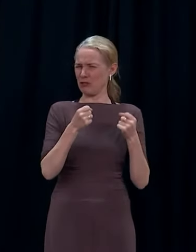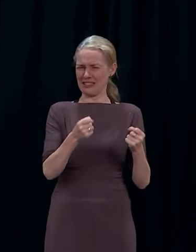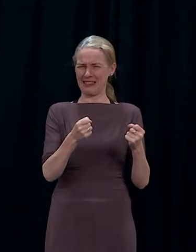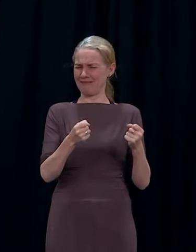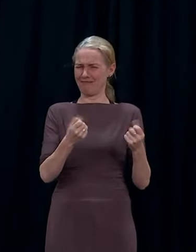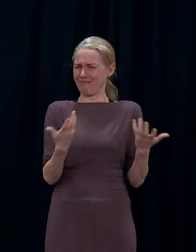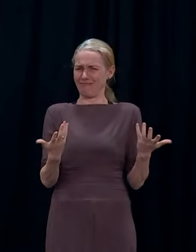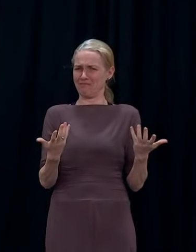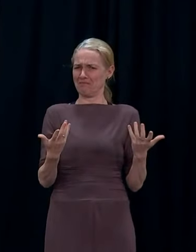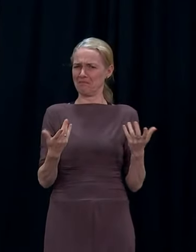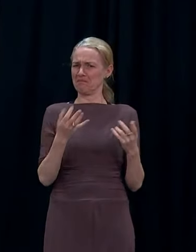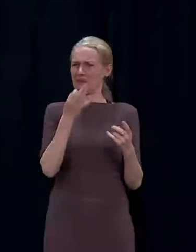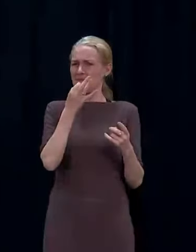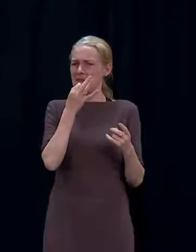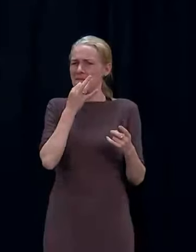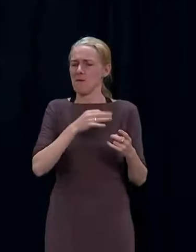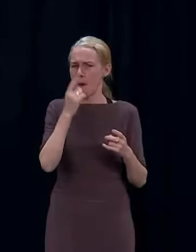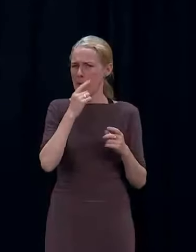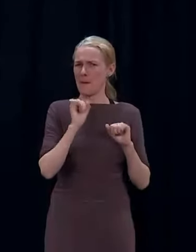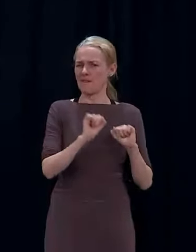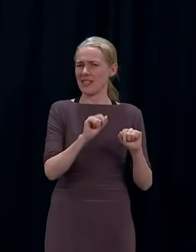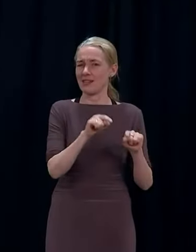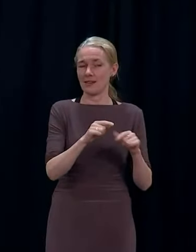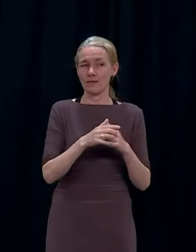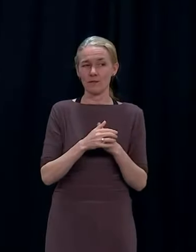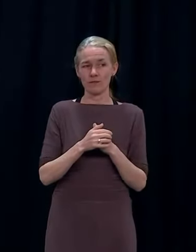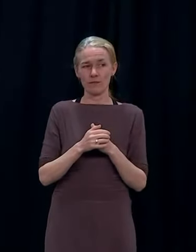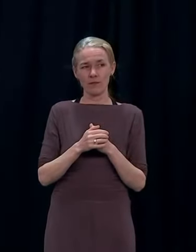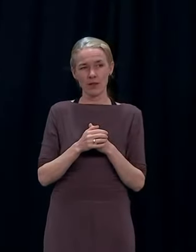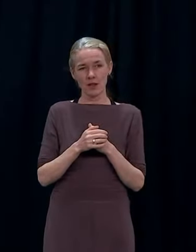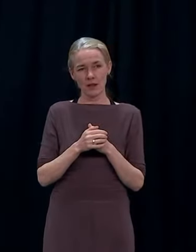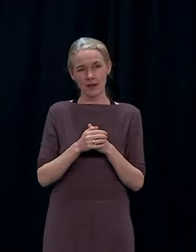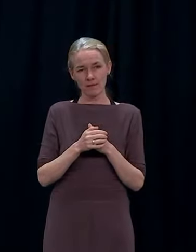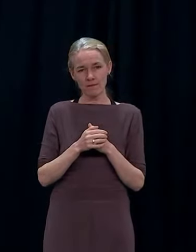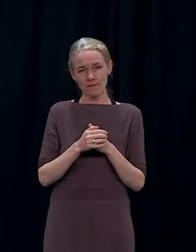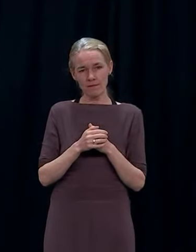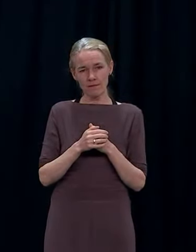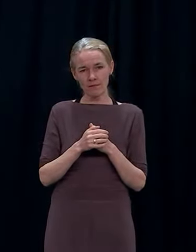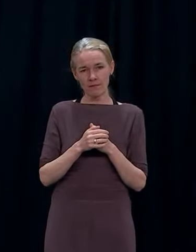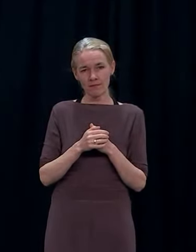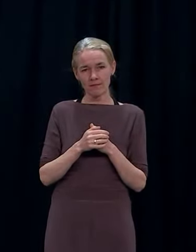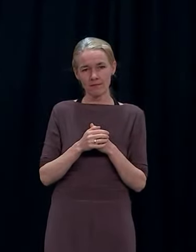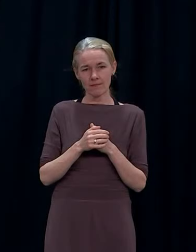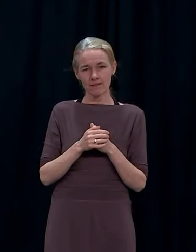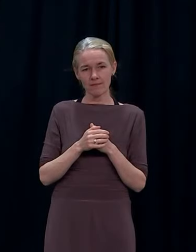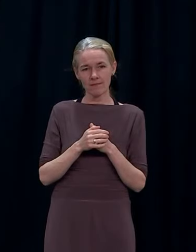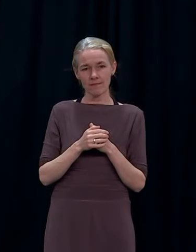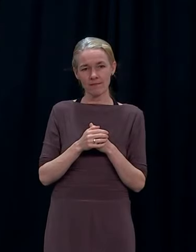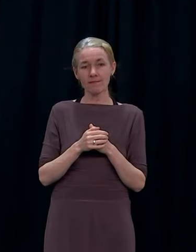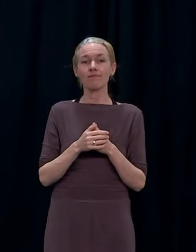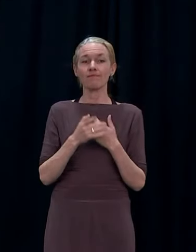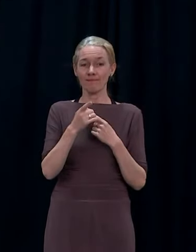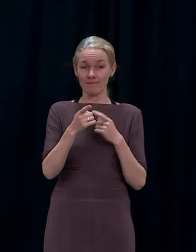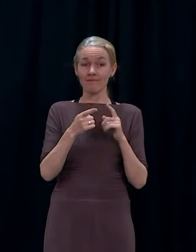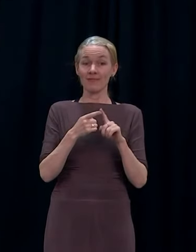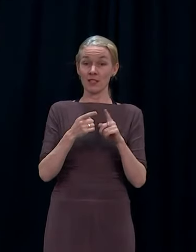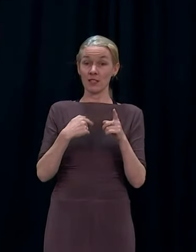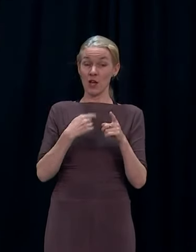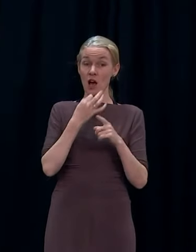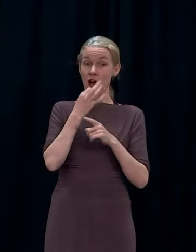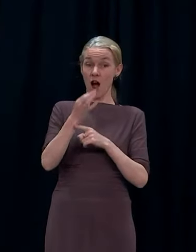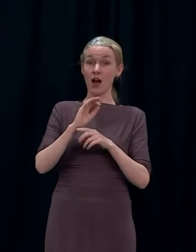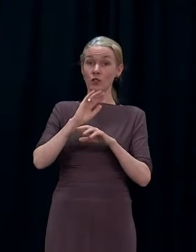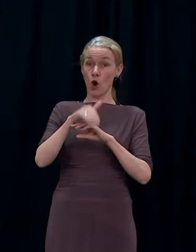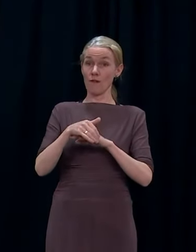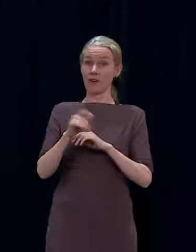Can I take you back to the overall case numbers today and the case profile? It feels like a significant turning of the numbers today, and Dr. Bloomfield